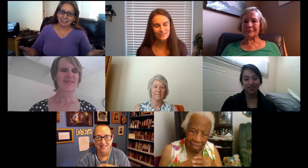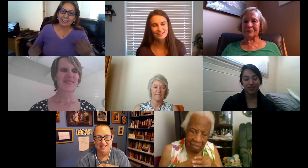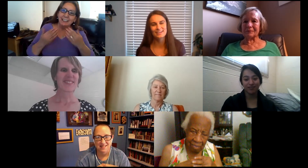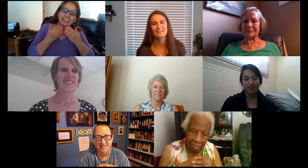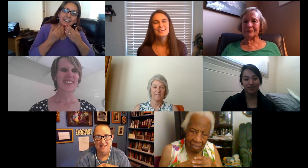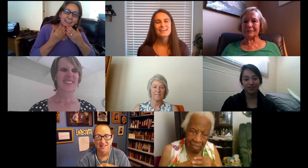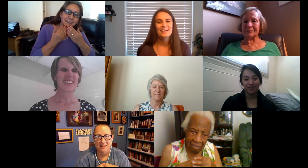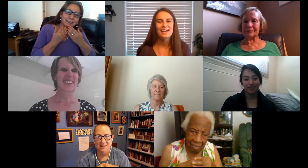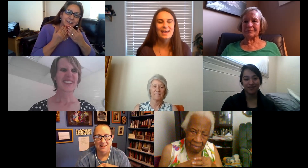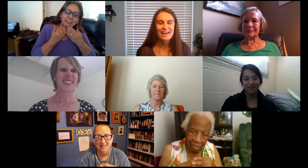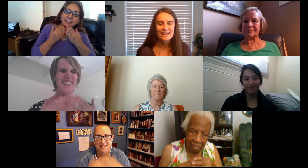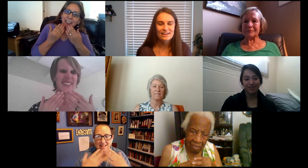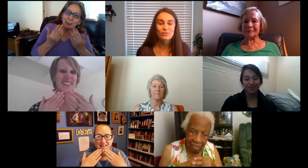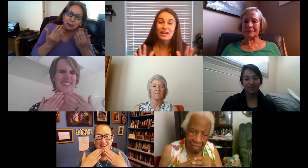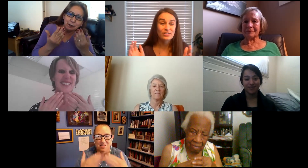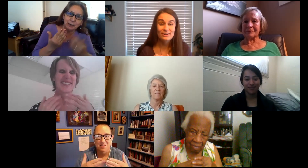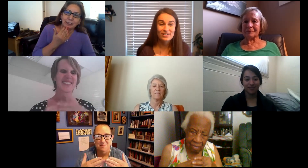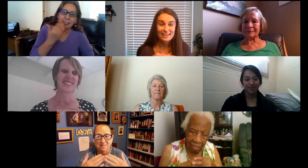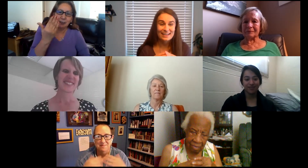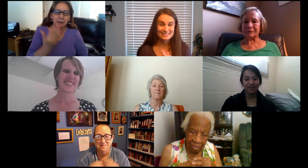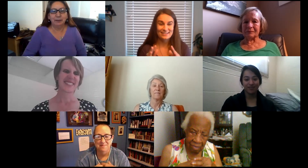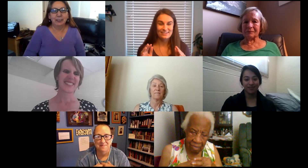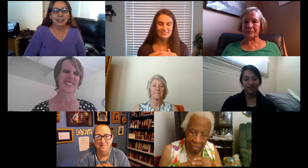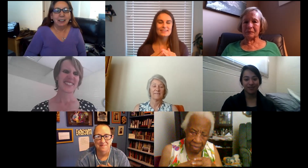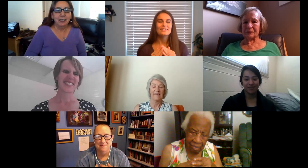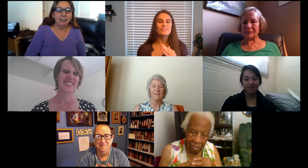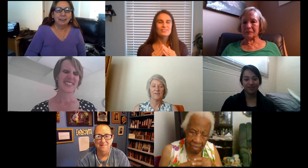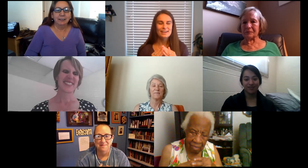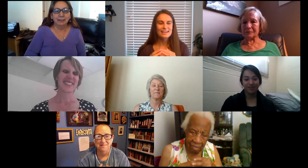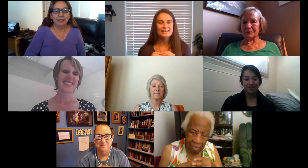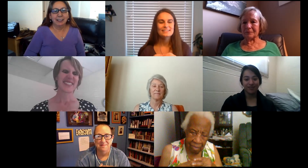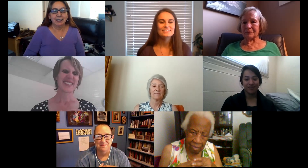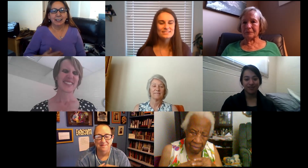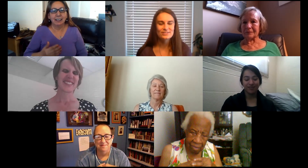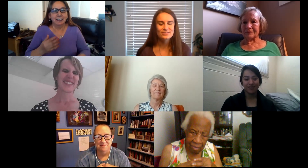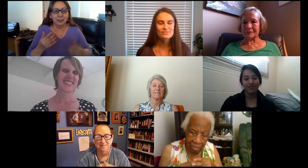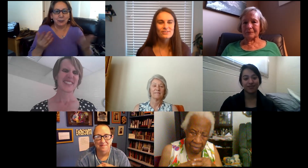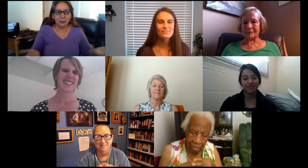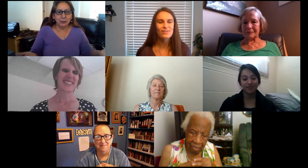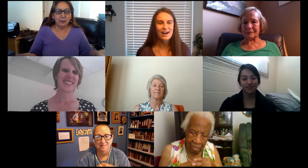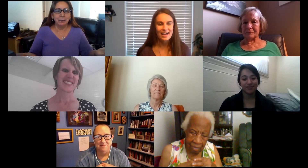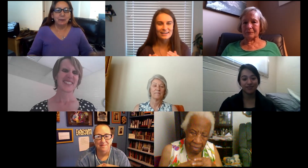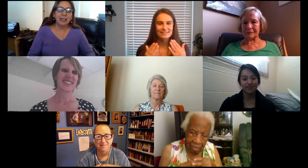thankful. And everyone have a great weekend. So 3, 2,